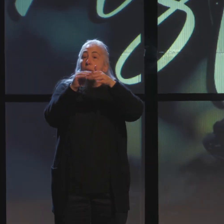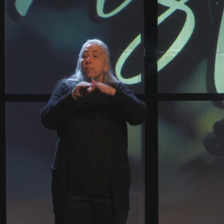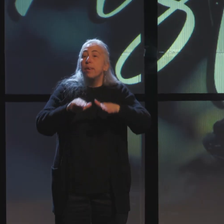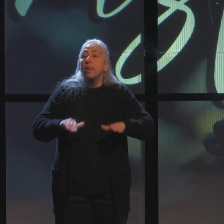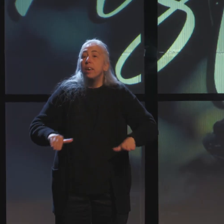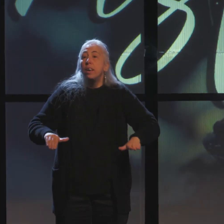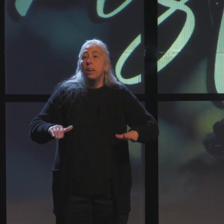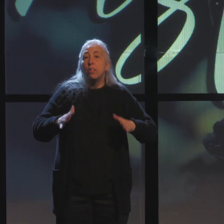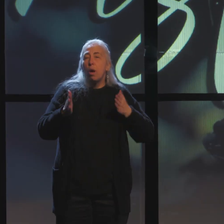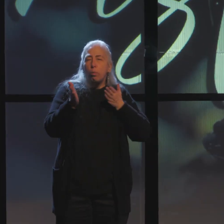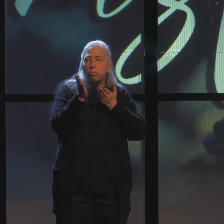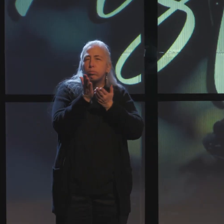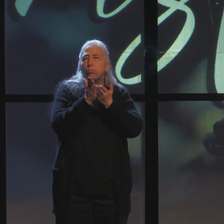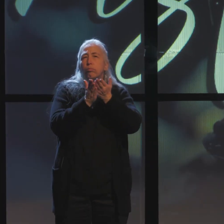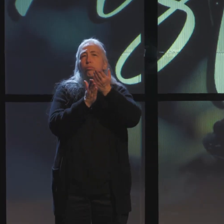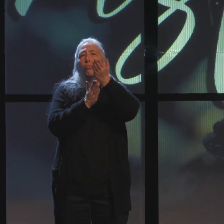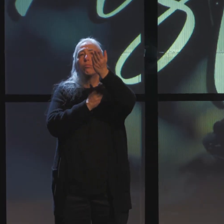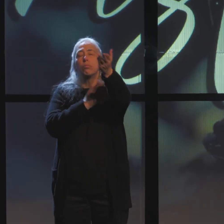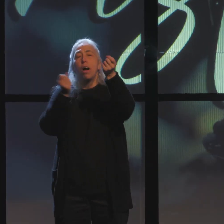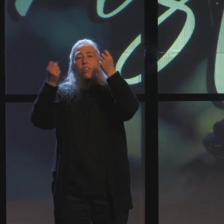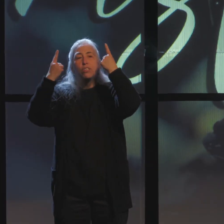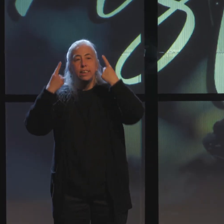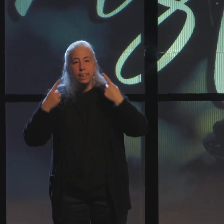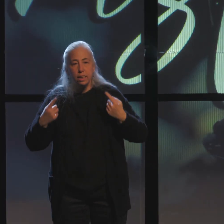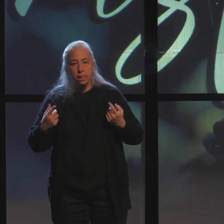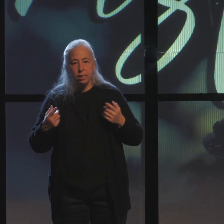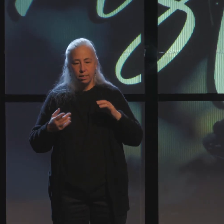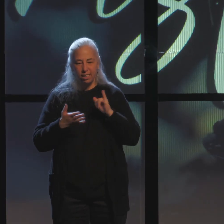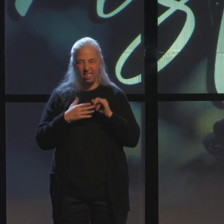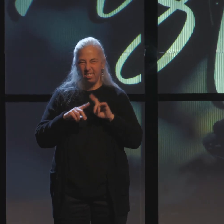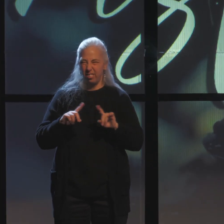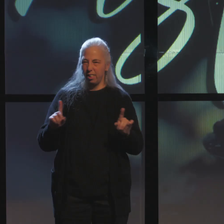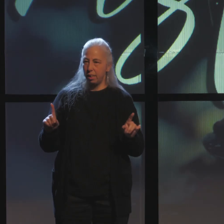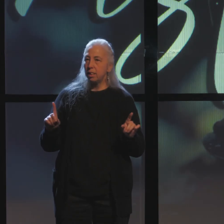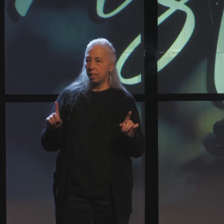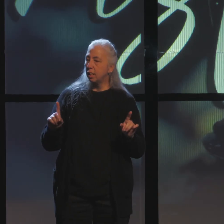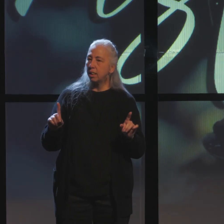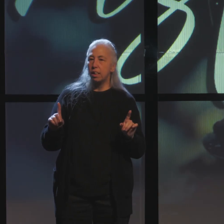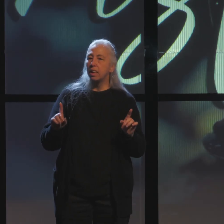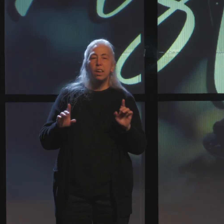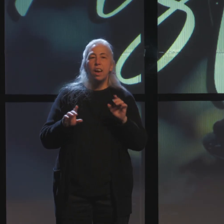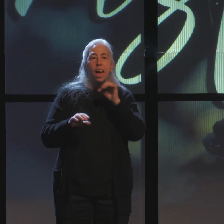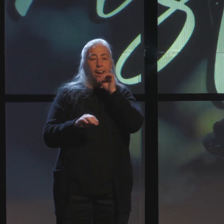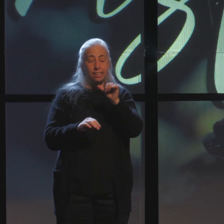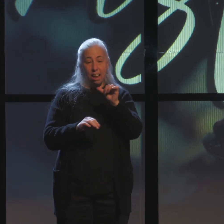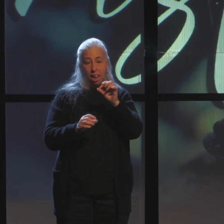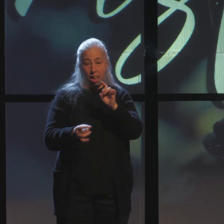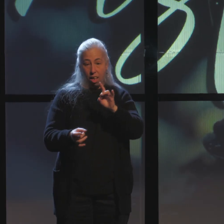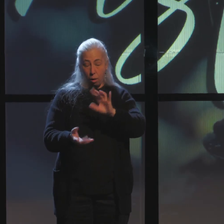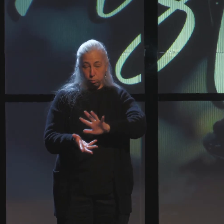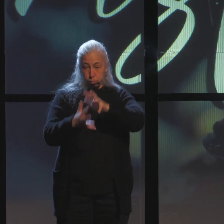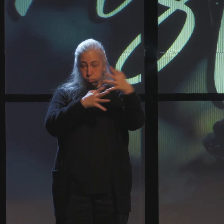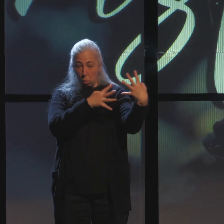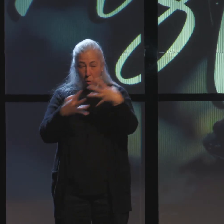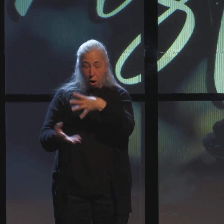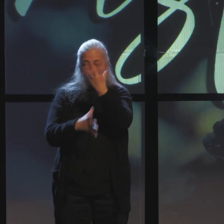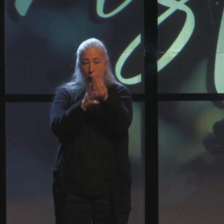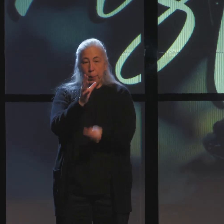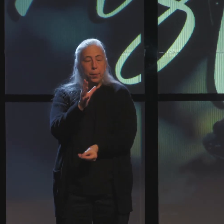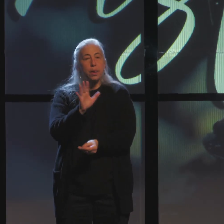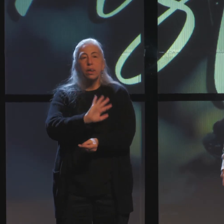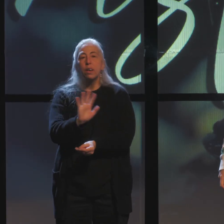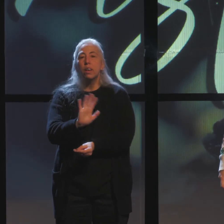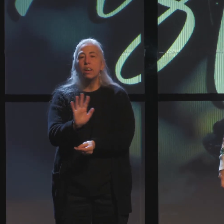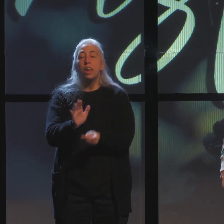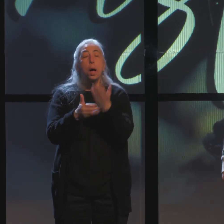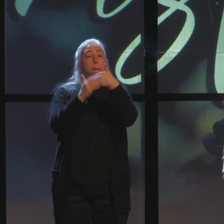beyond all of our understanding, is different than that. It's not the absence of conflict. Peace is the presence of